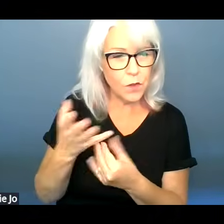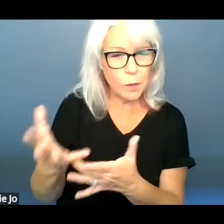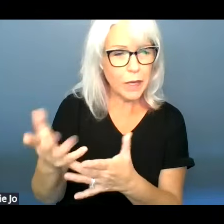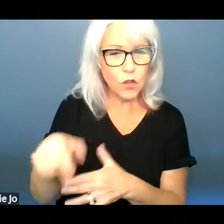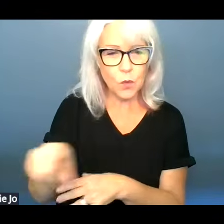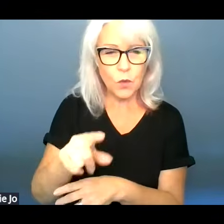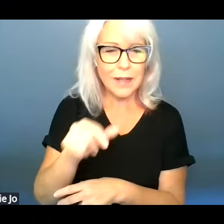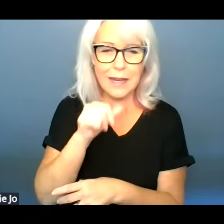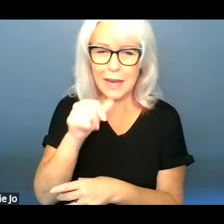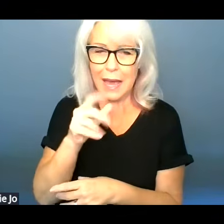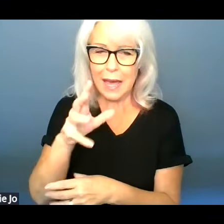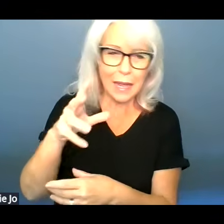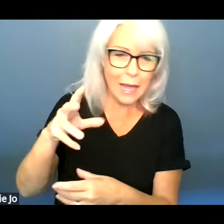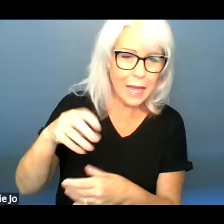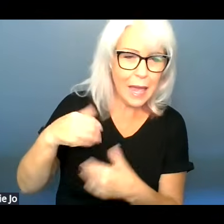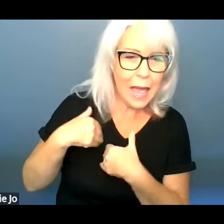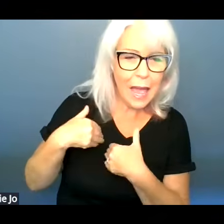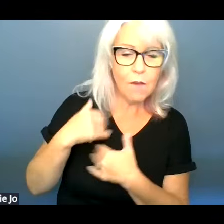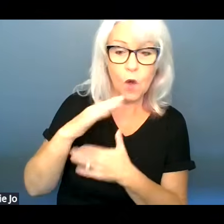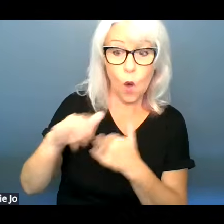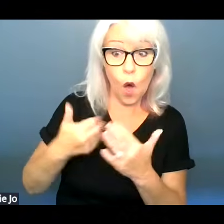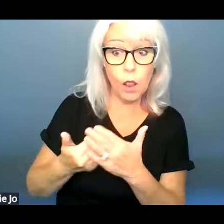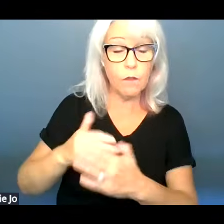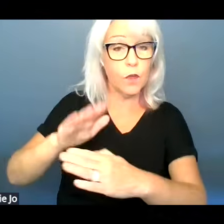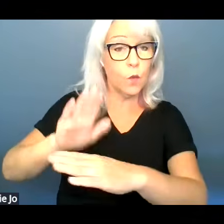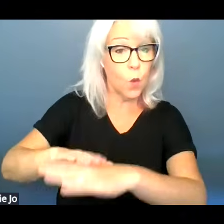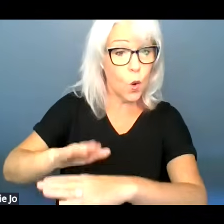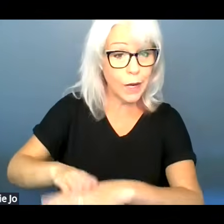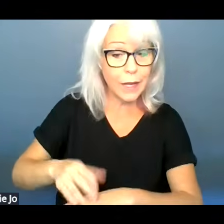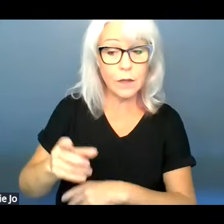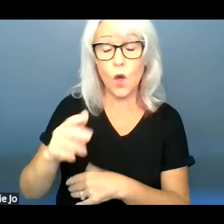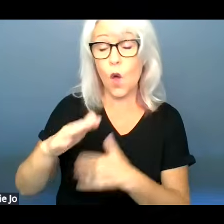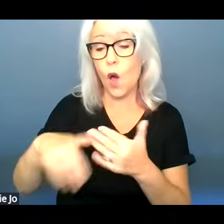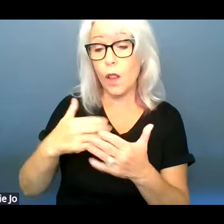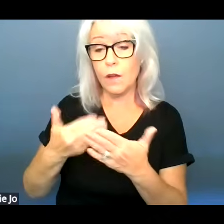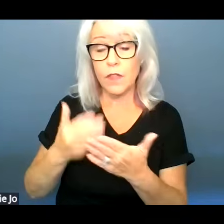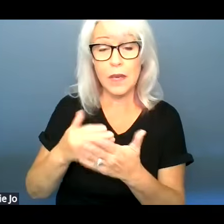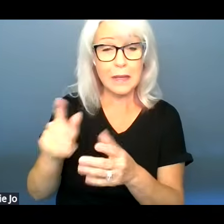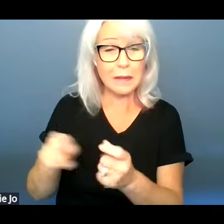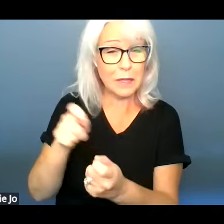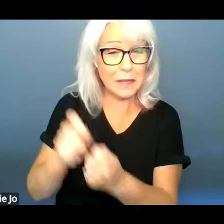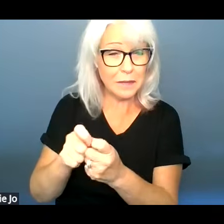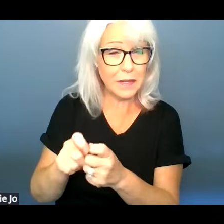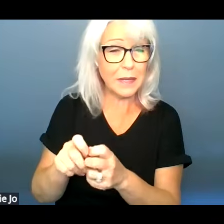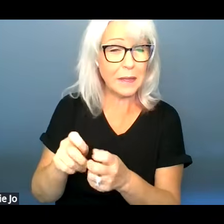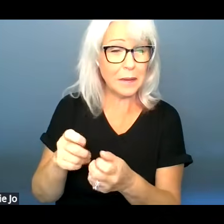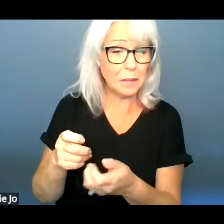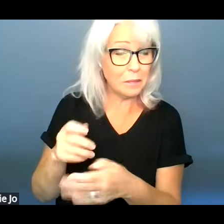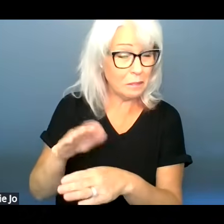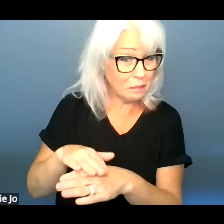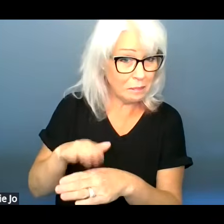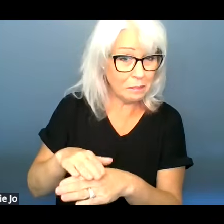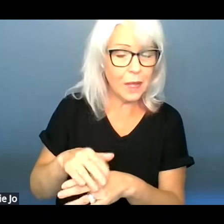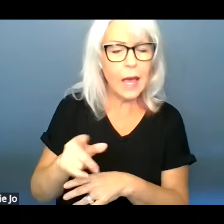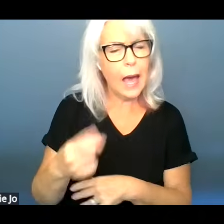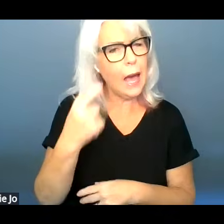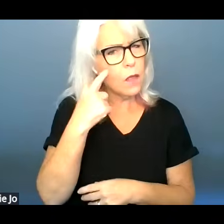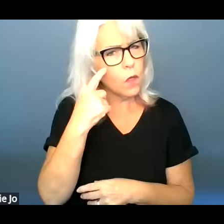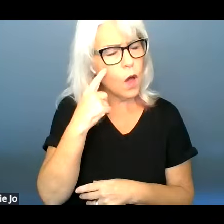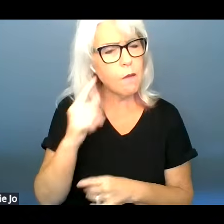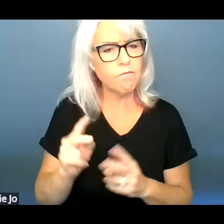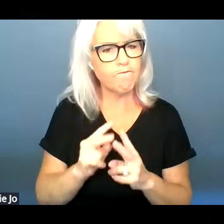not contain all of the warnings, did not contain all of the disclaimers. So I thought that there was extremely clear